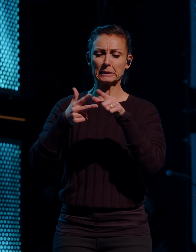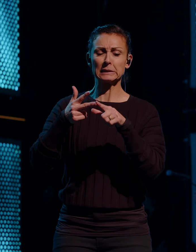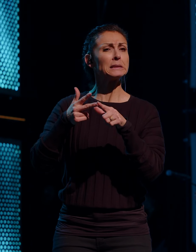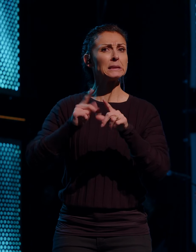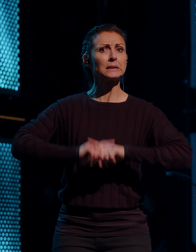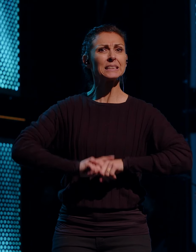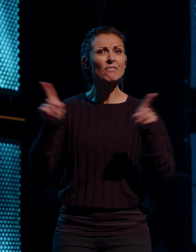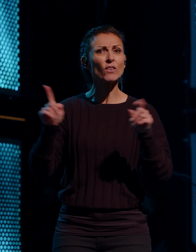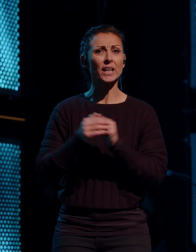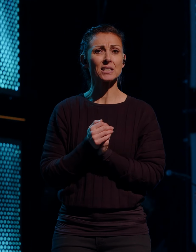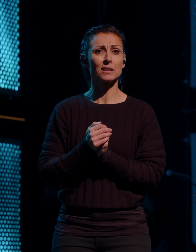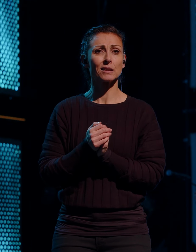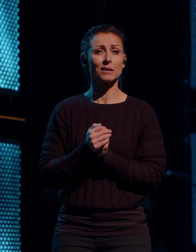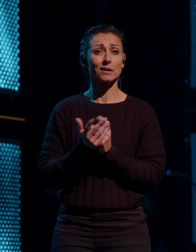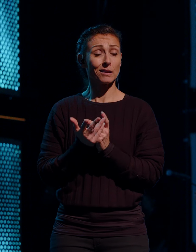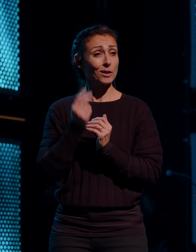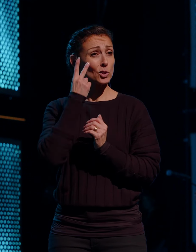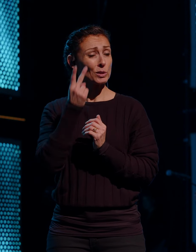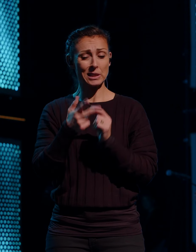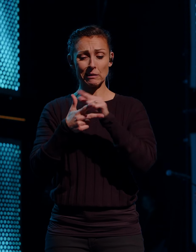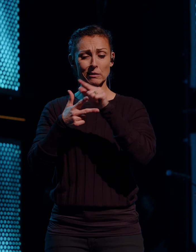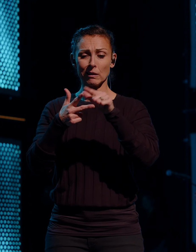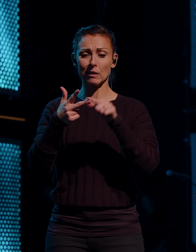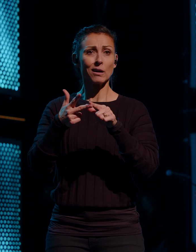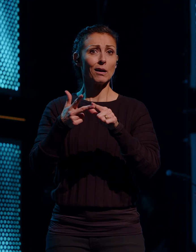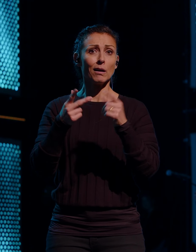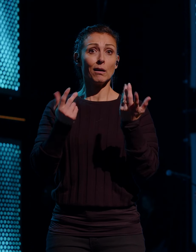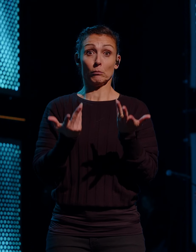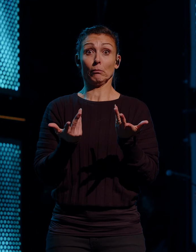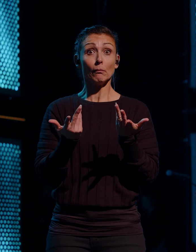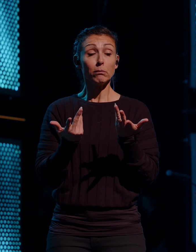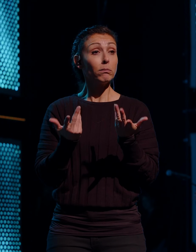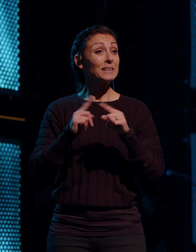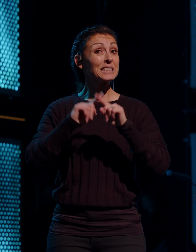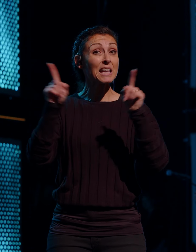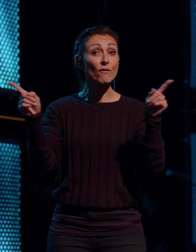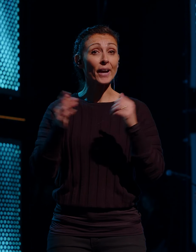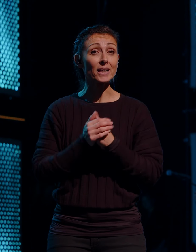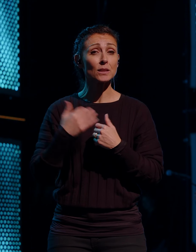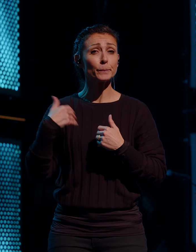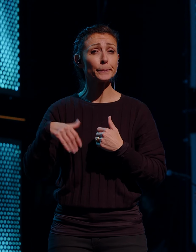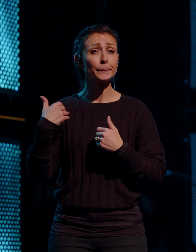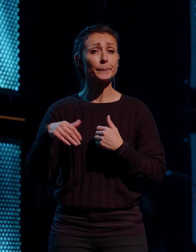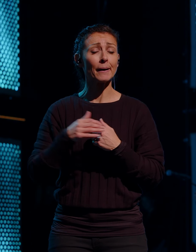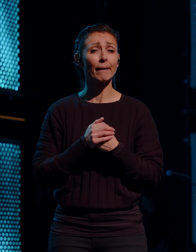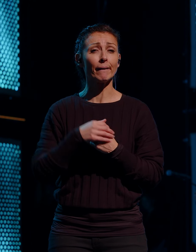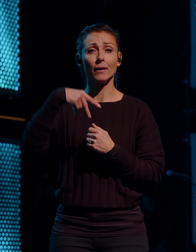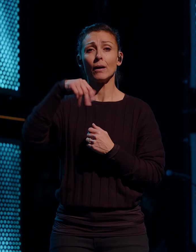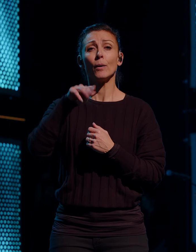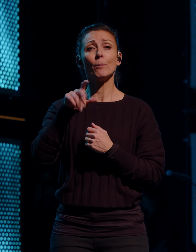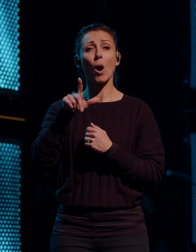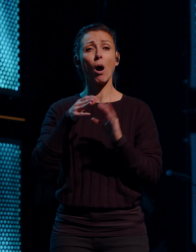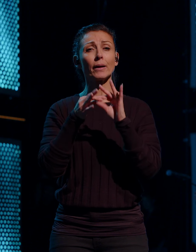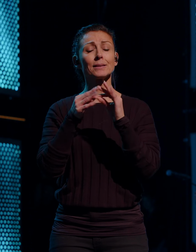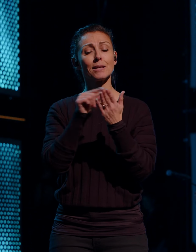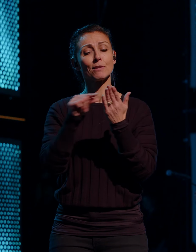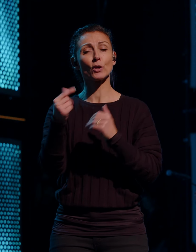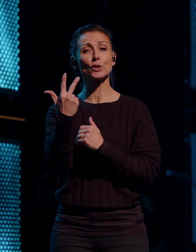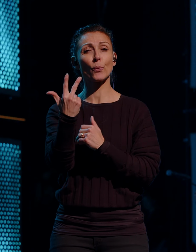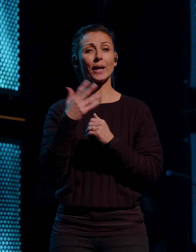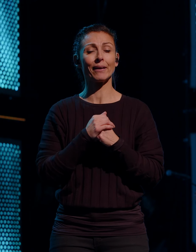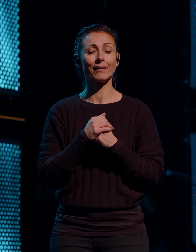look around. Look at all of our stories are so different. And we go back to verse 3 where Paul's saying, oh, God, when I